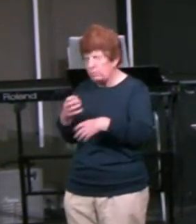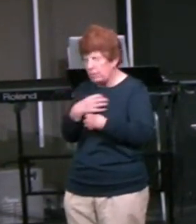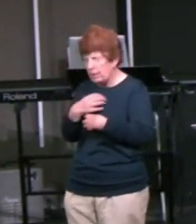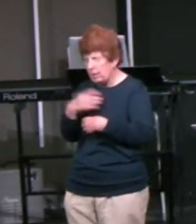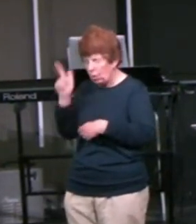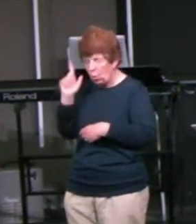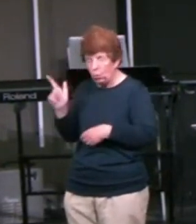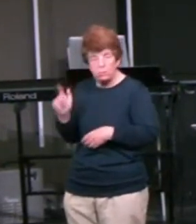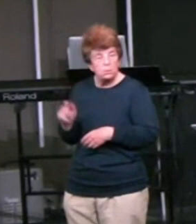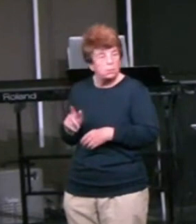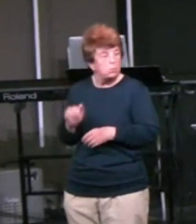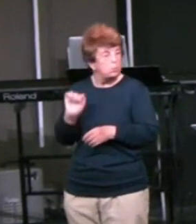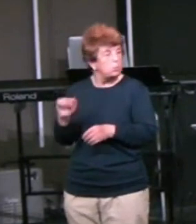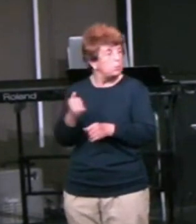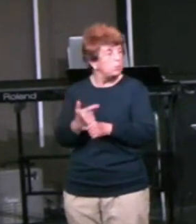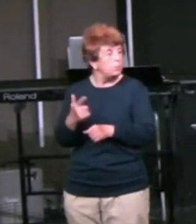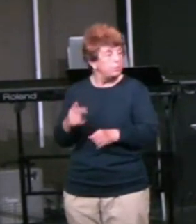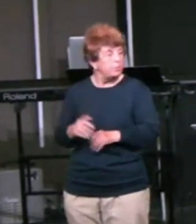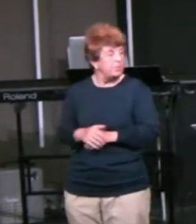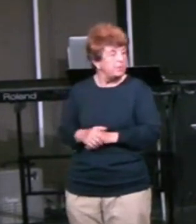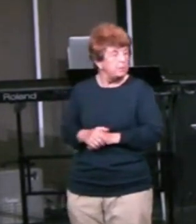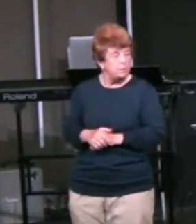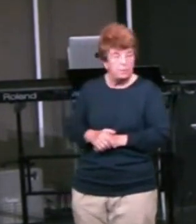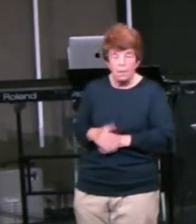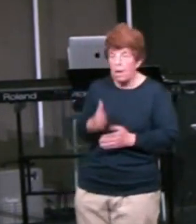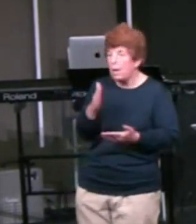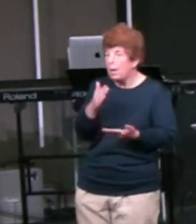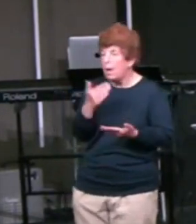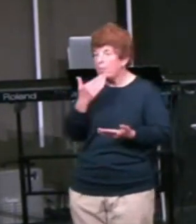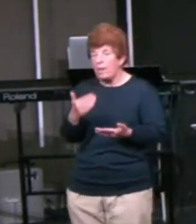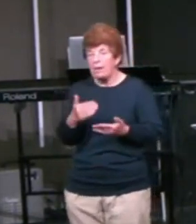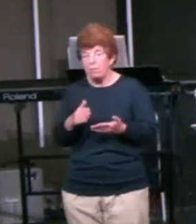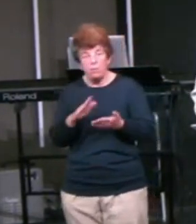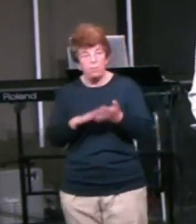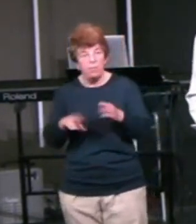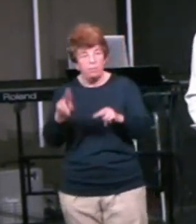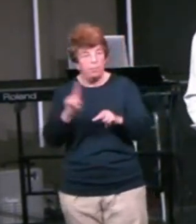I've got to say, I'm extremely grateful to